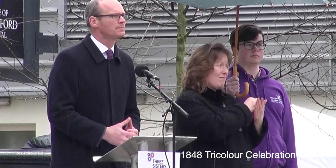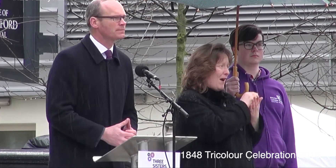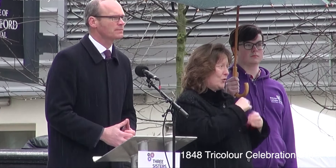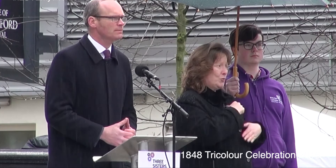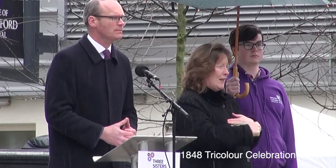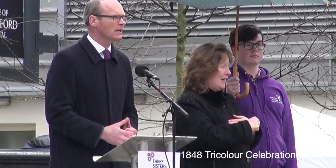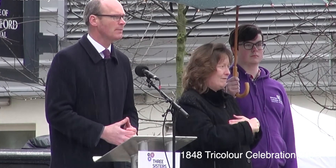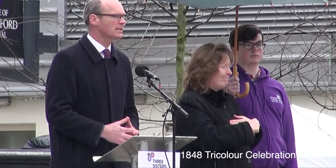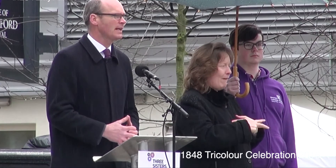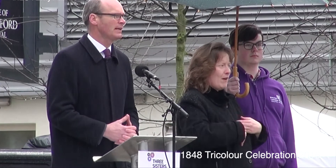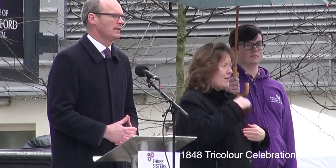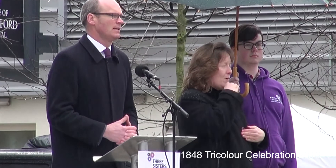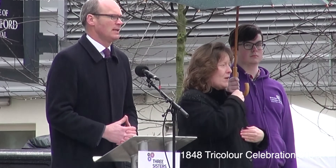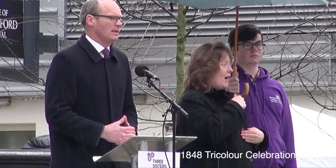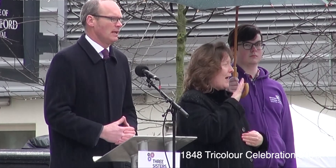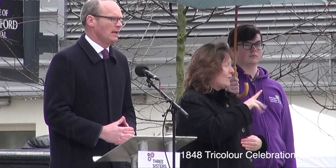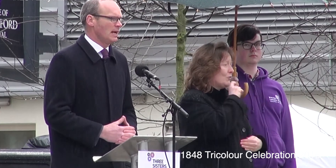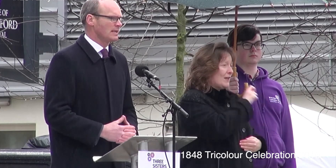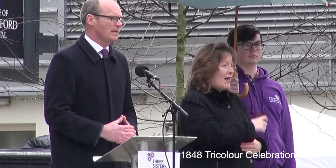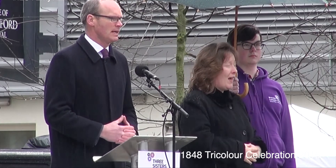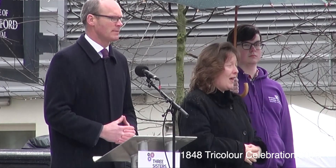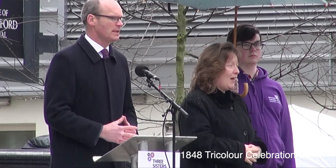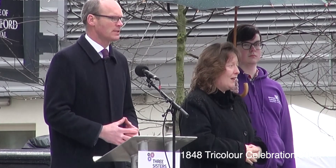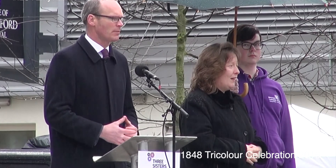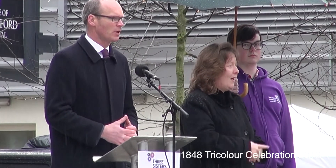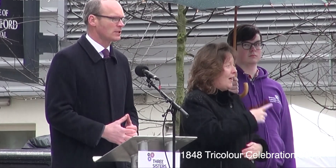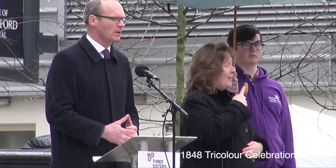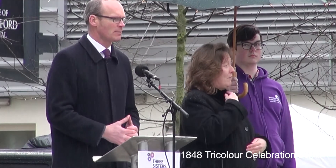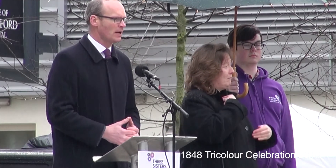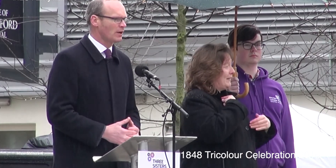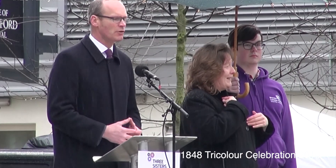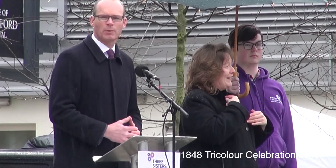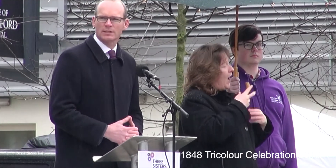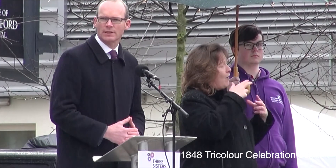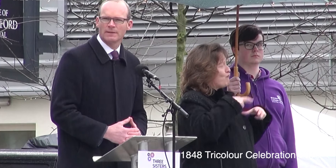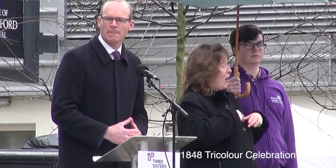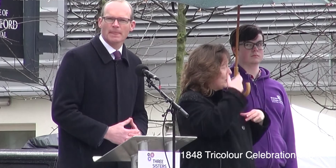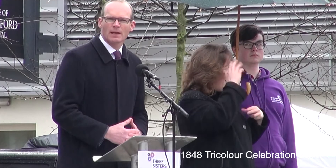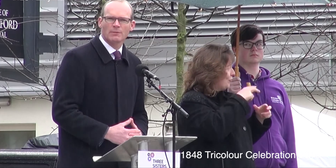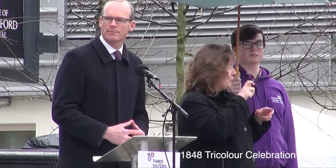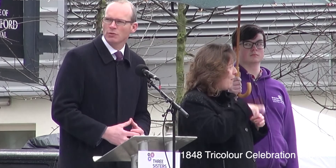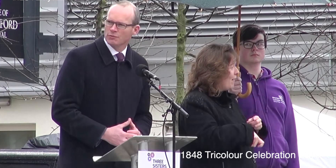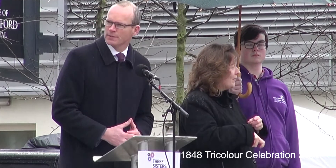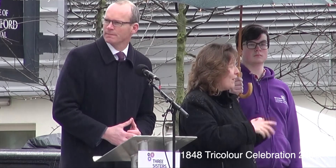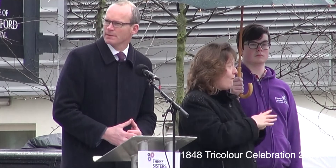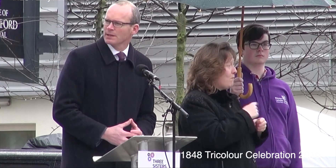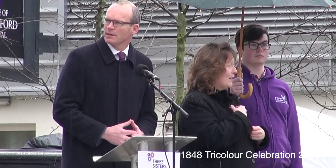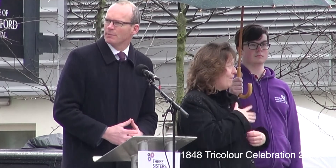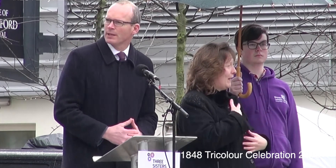that. I must say, as a minister, but also as a proud Irish person, I was